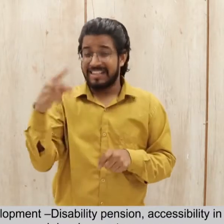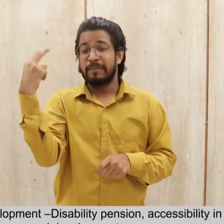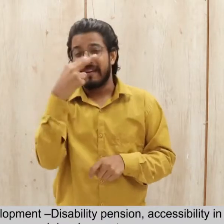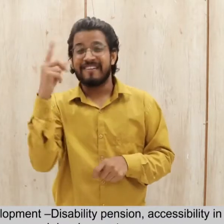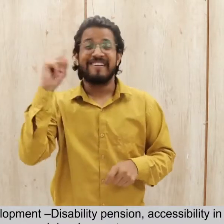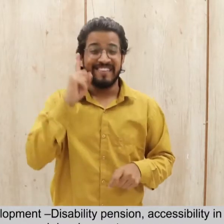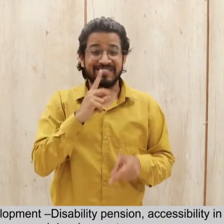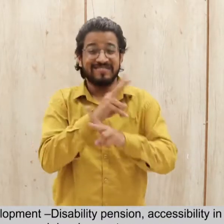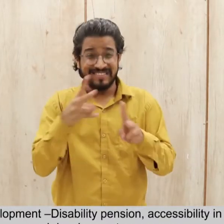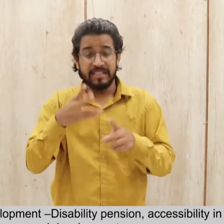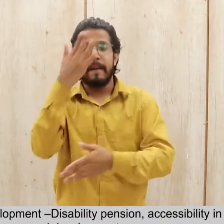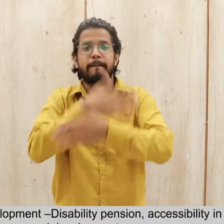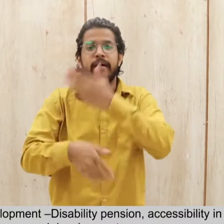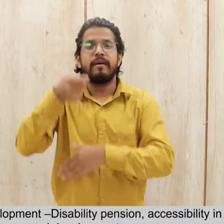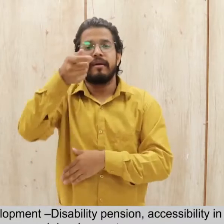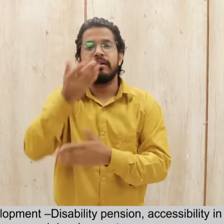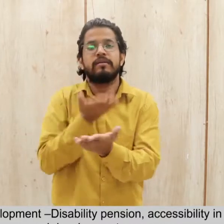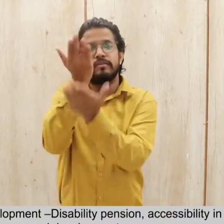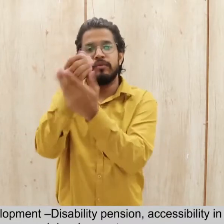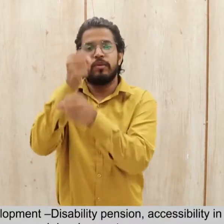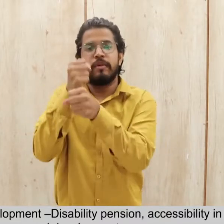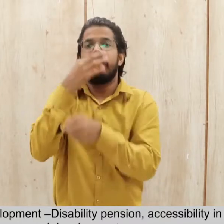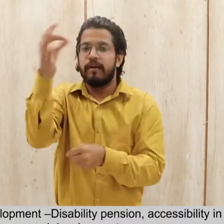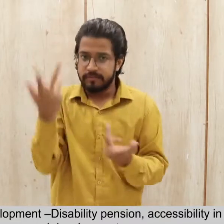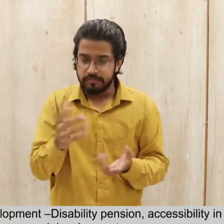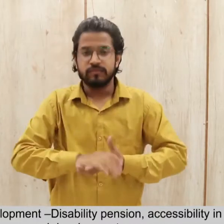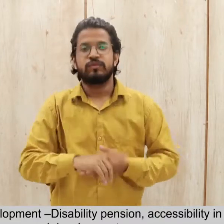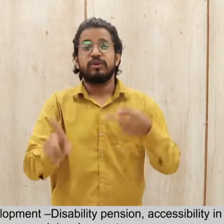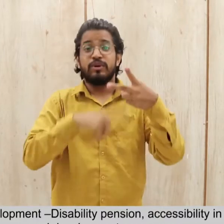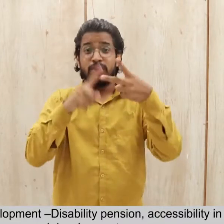Disability Pension. Accessibility in Rural Areas.